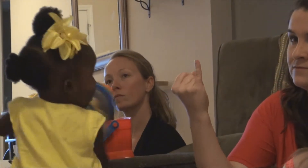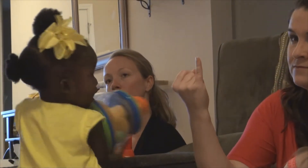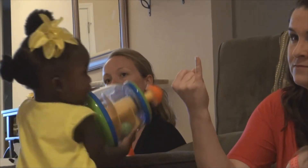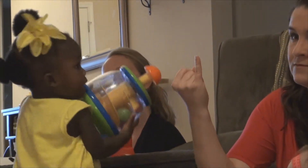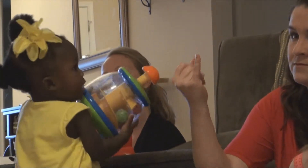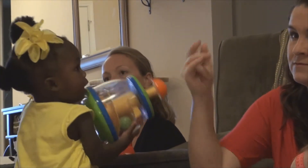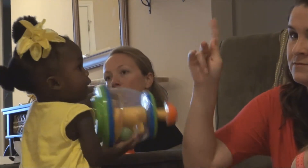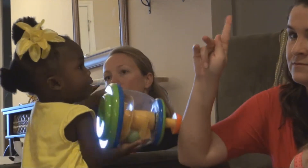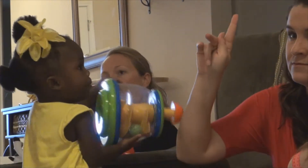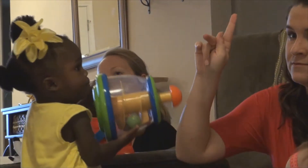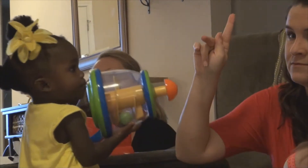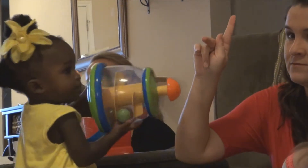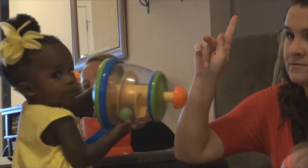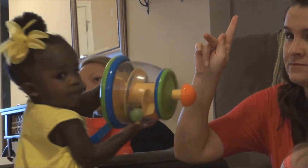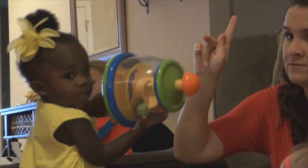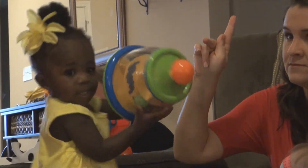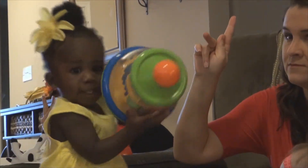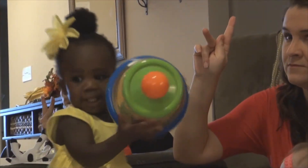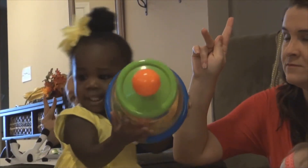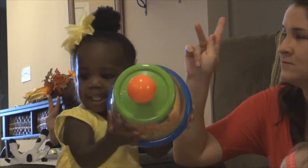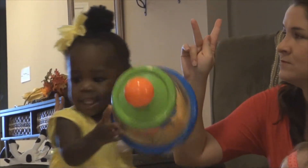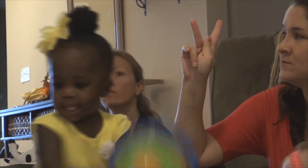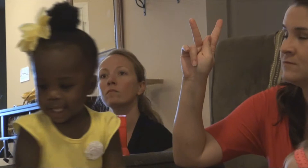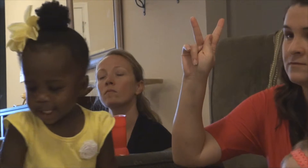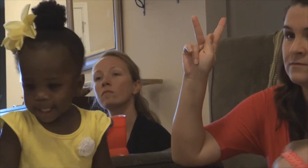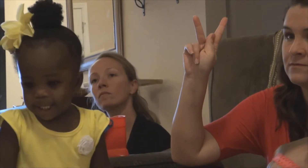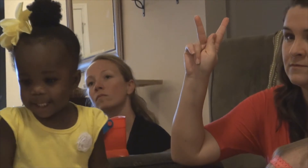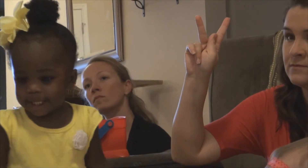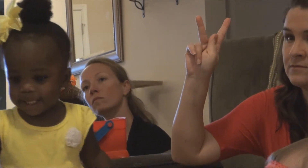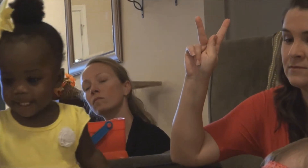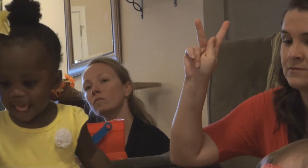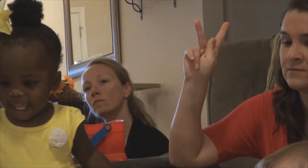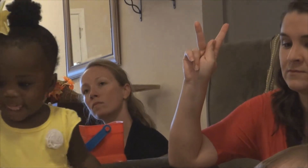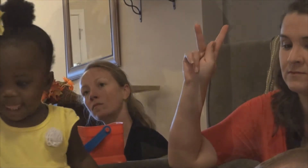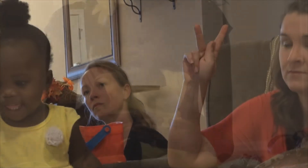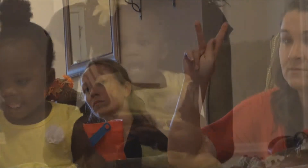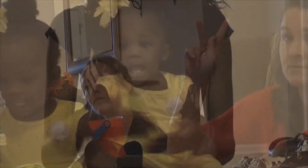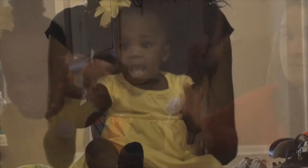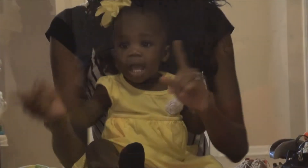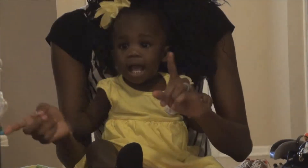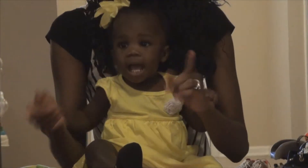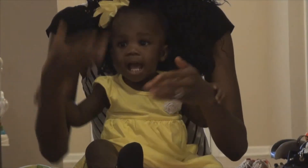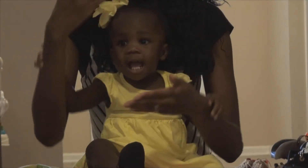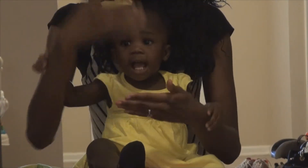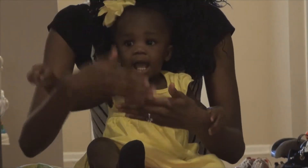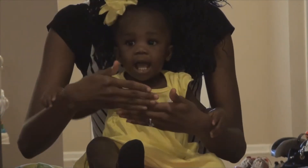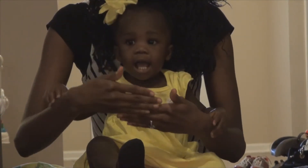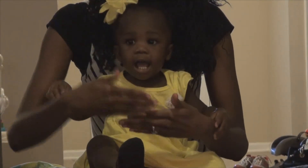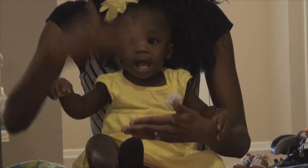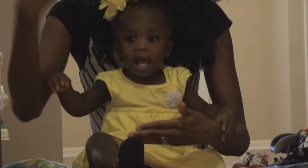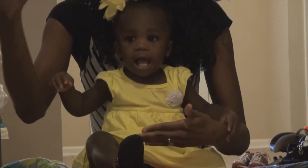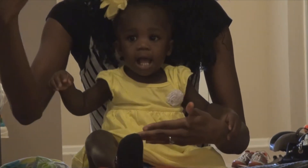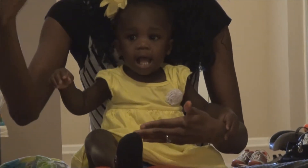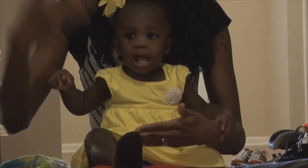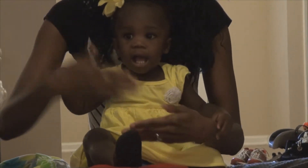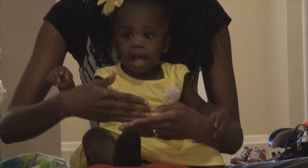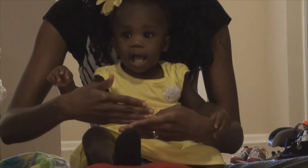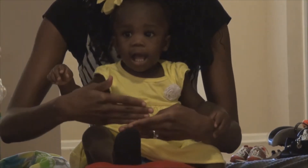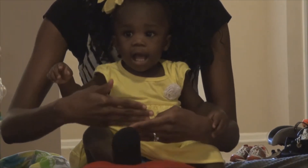K, K, L. So, up and down, up and down,